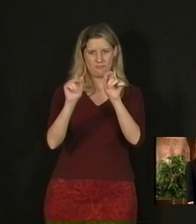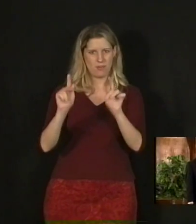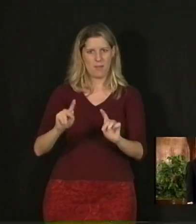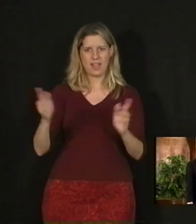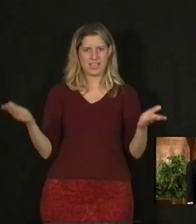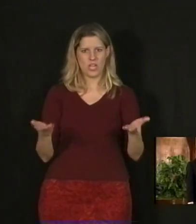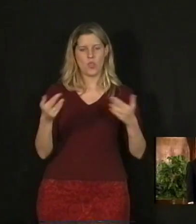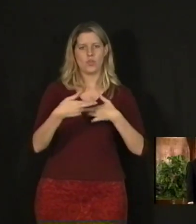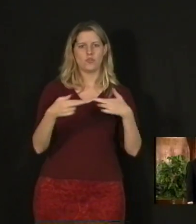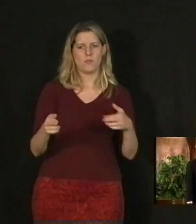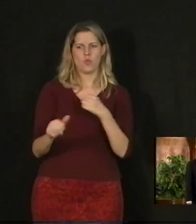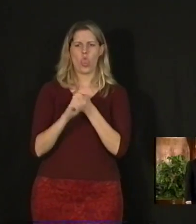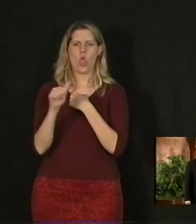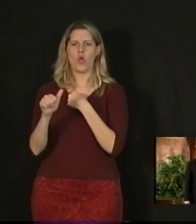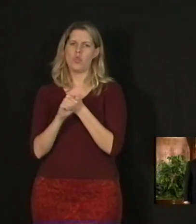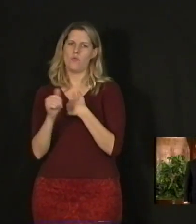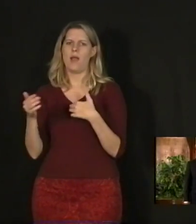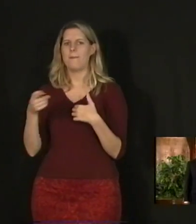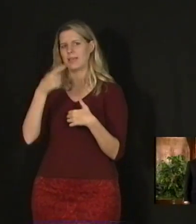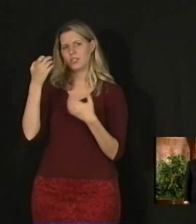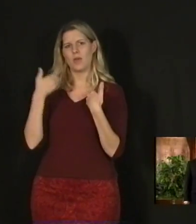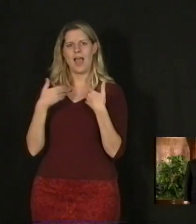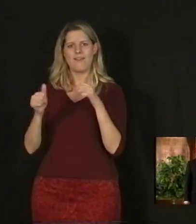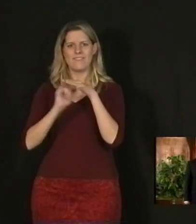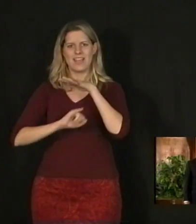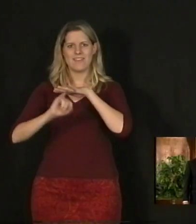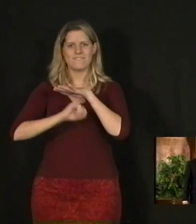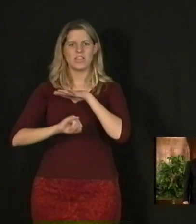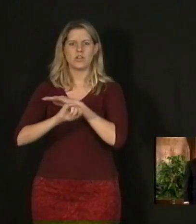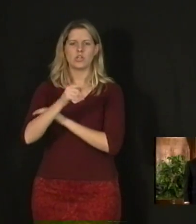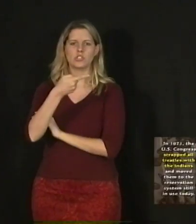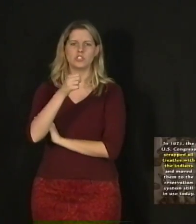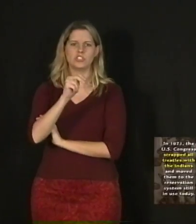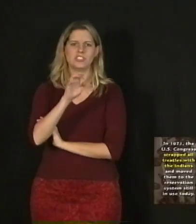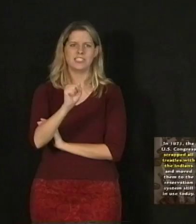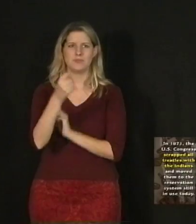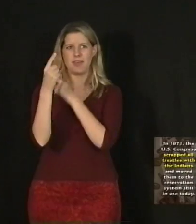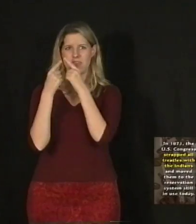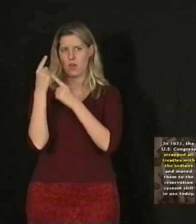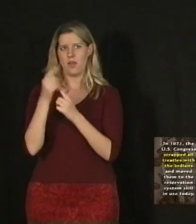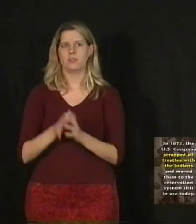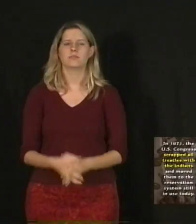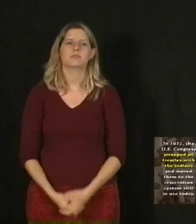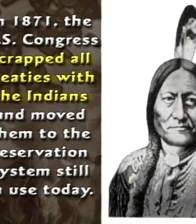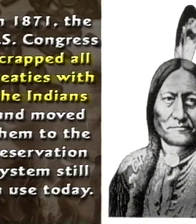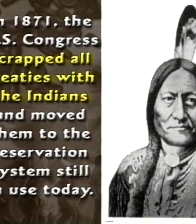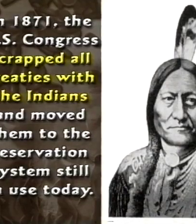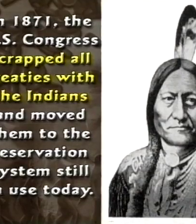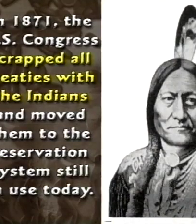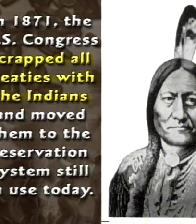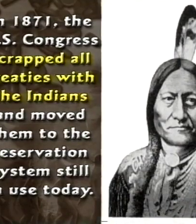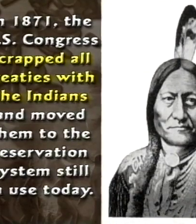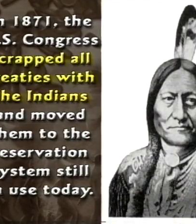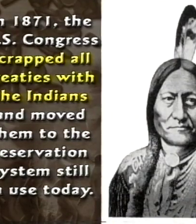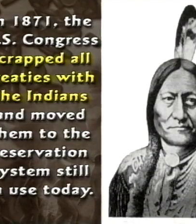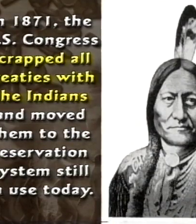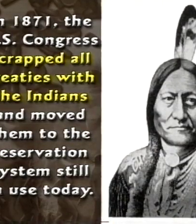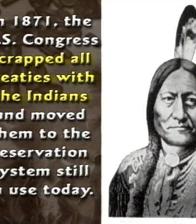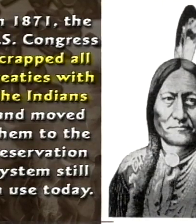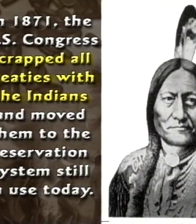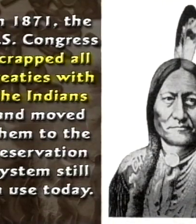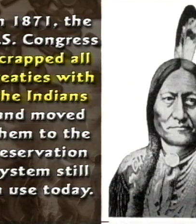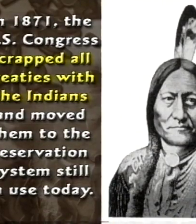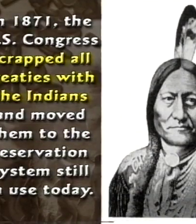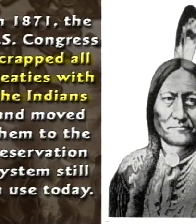you're a threat to American society because you have inferior genes. That's what he thought. In 1871, Congress scrapped all treaties